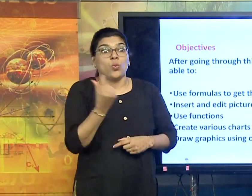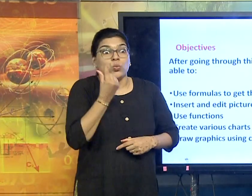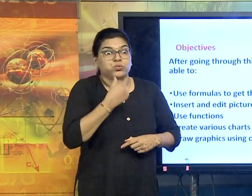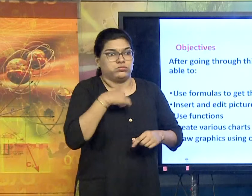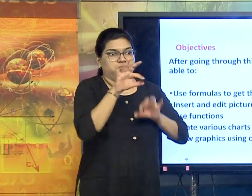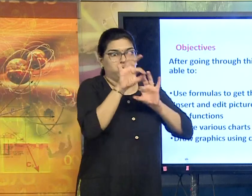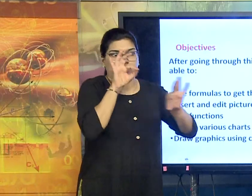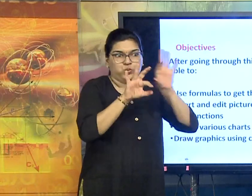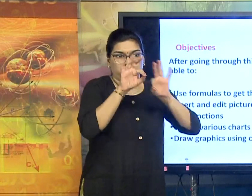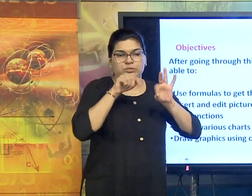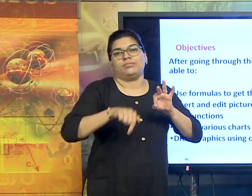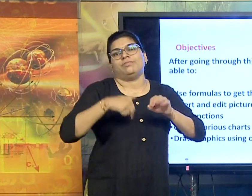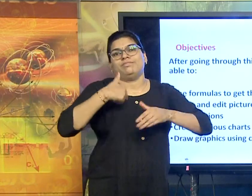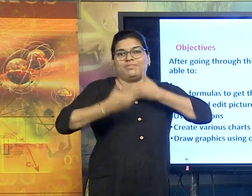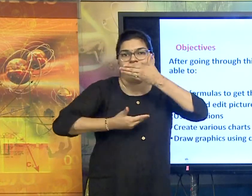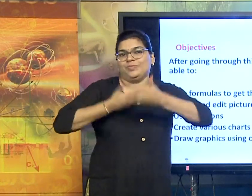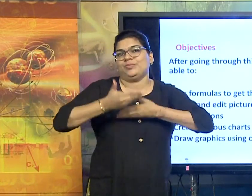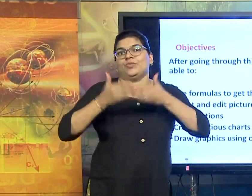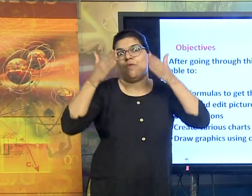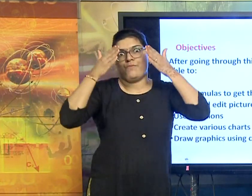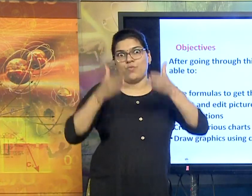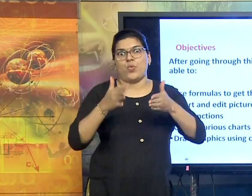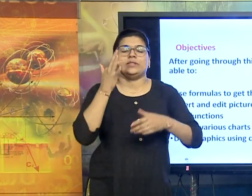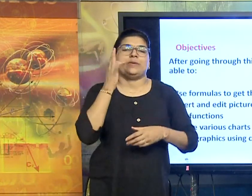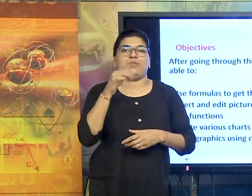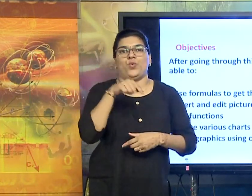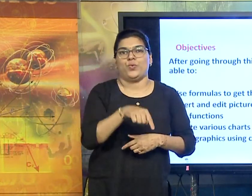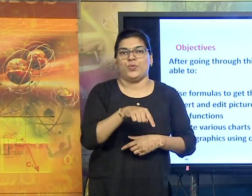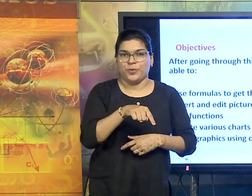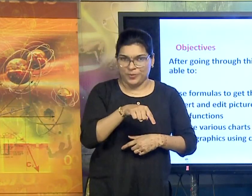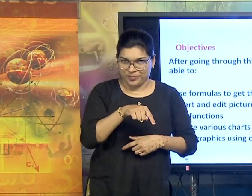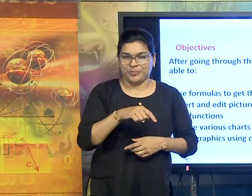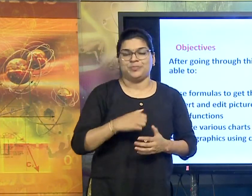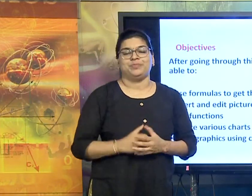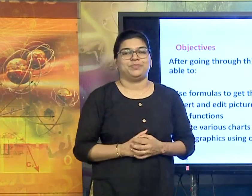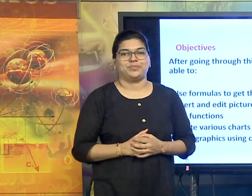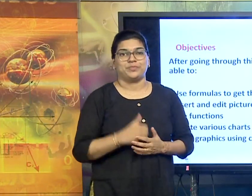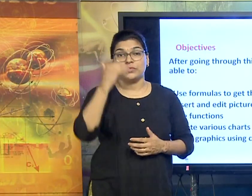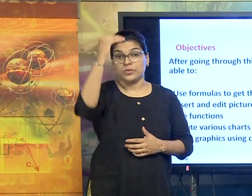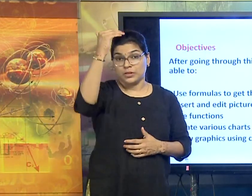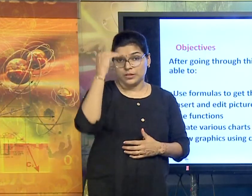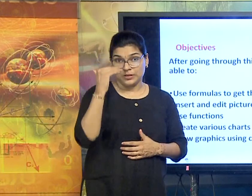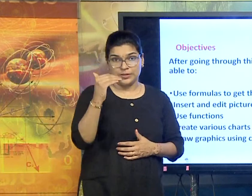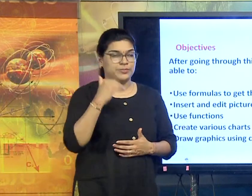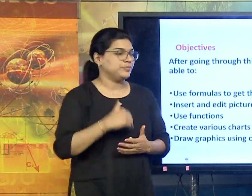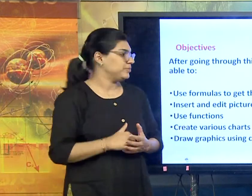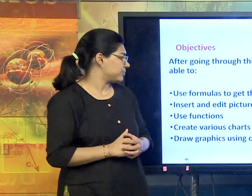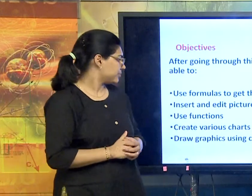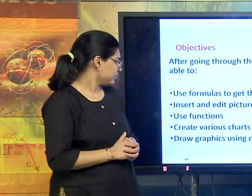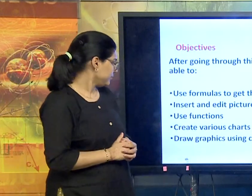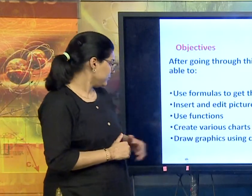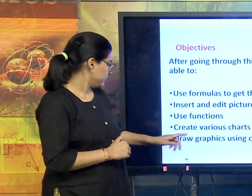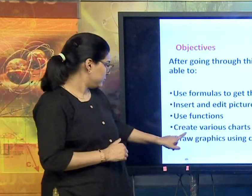different mathematical calculations which are being used in work. So we will